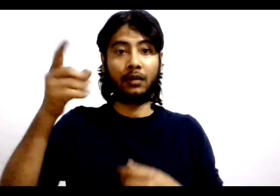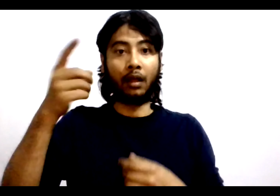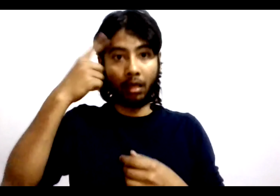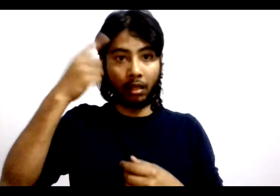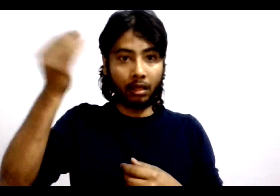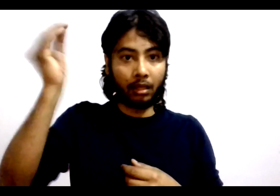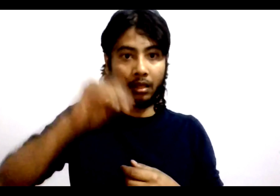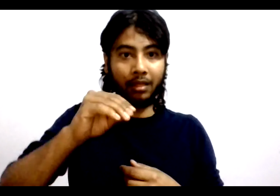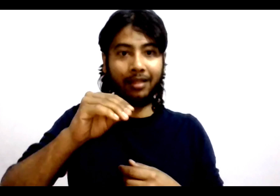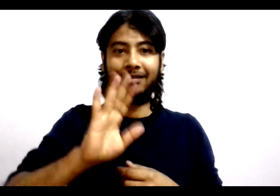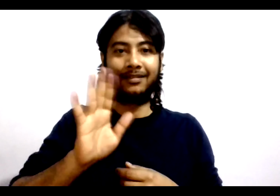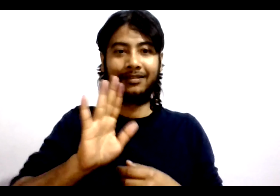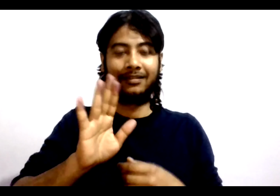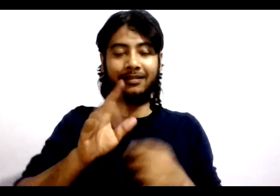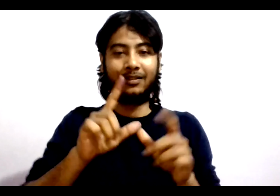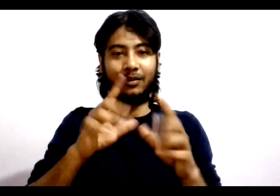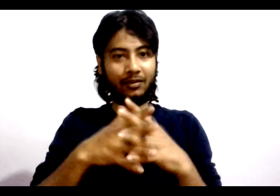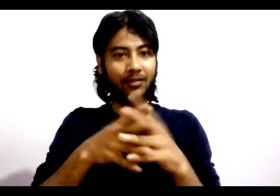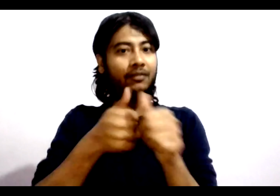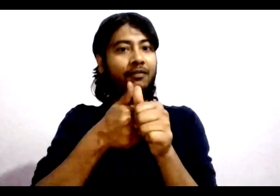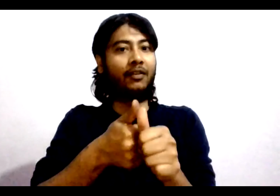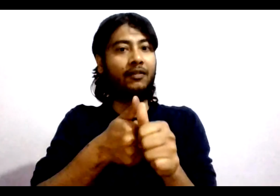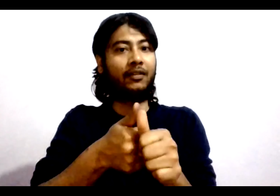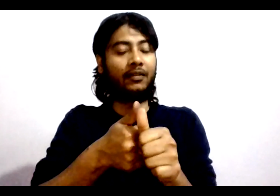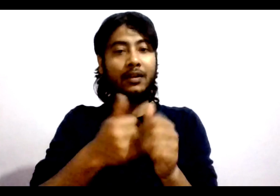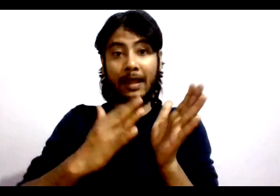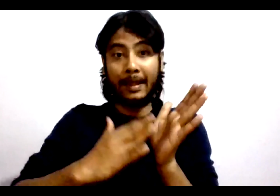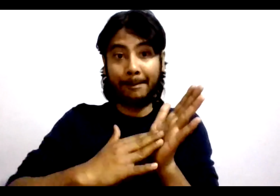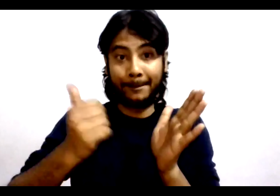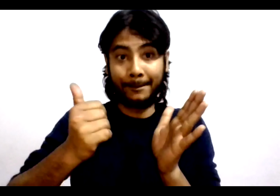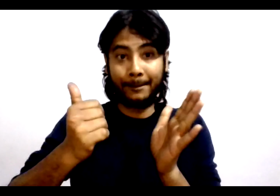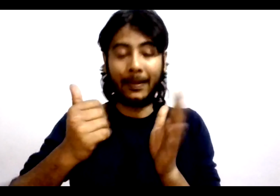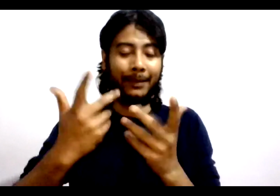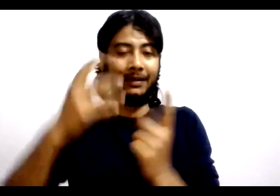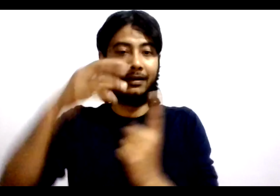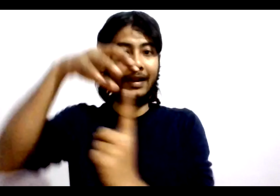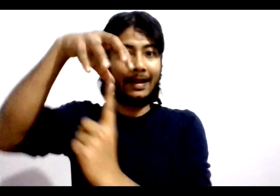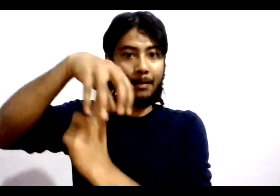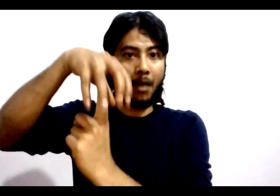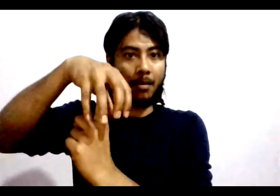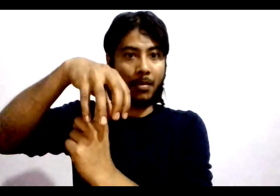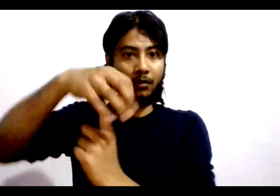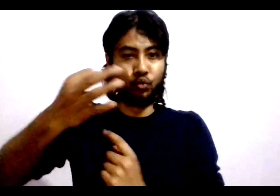disability or separate ministry for disability. But these are